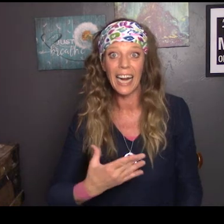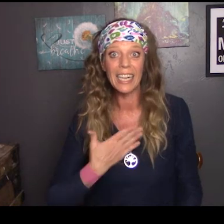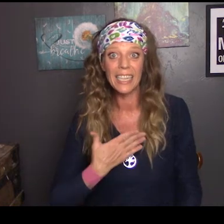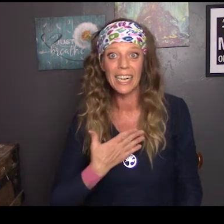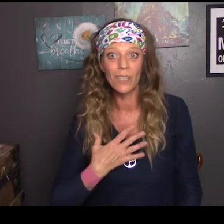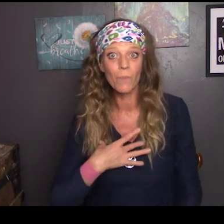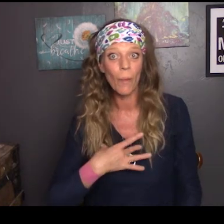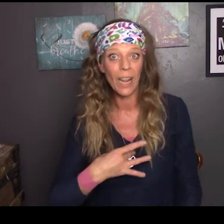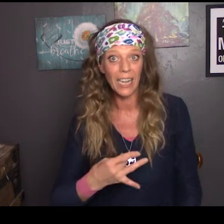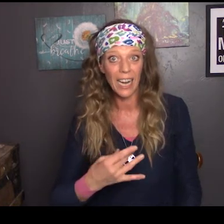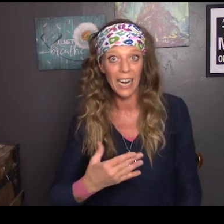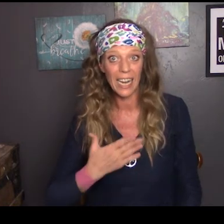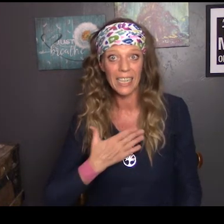liked,